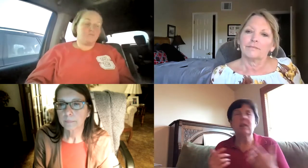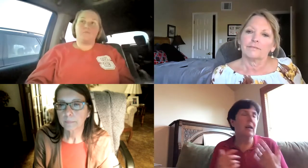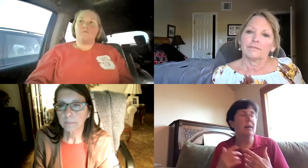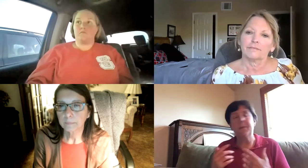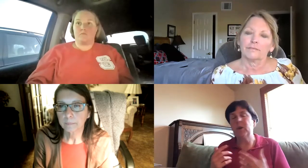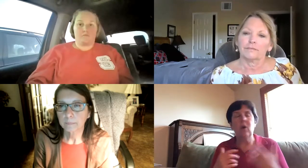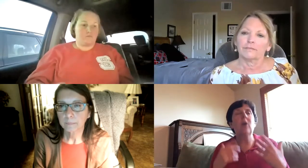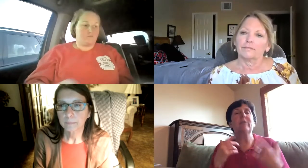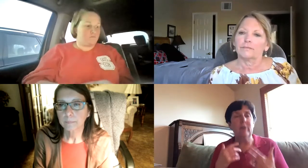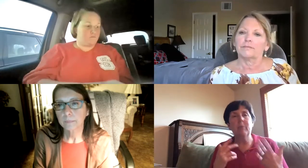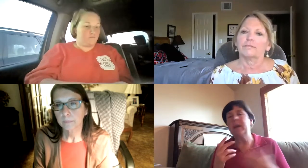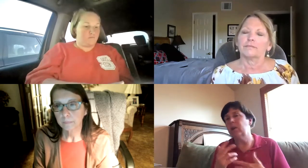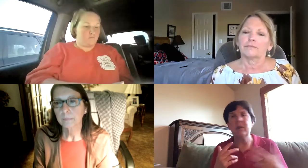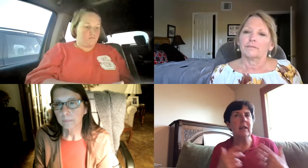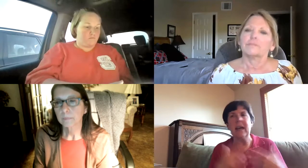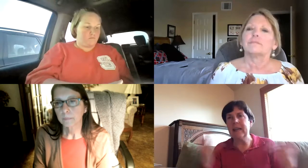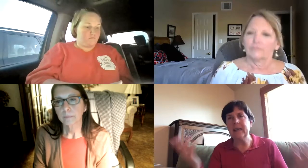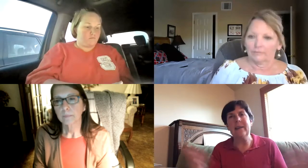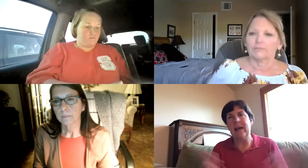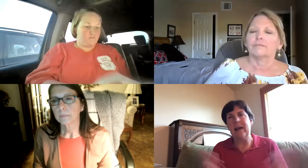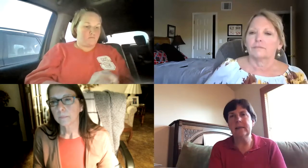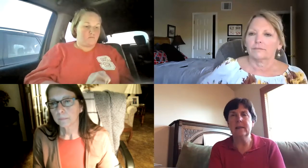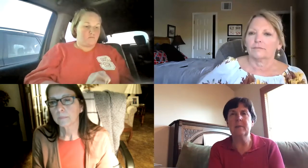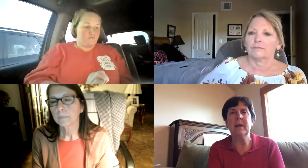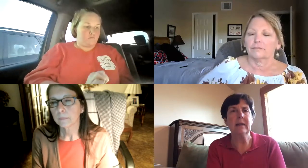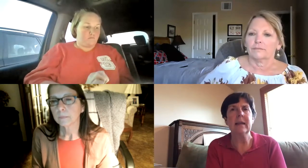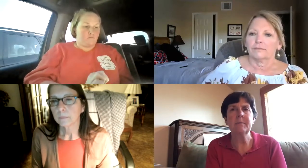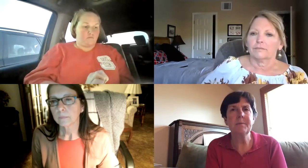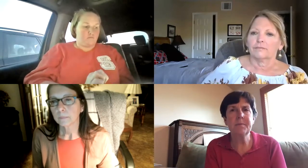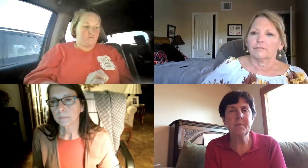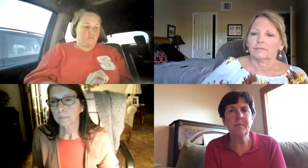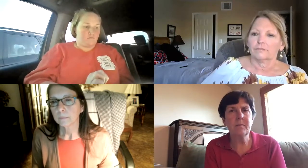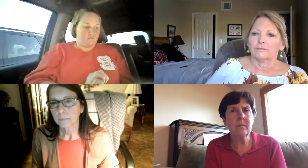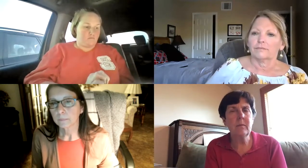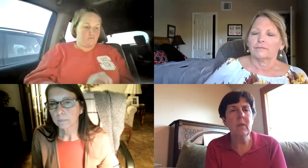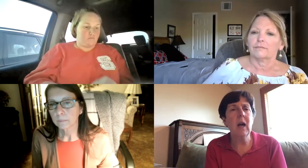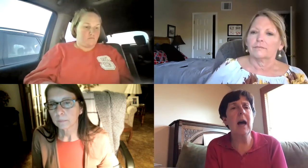just the whole affirming or the negating, that's the big thing.